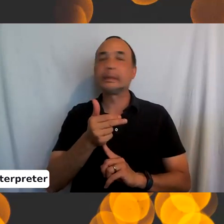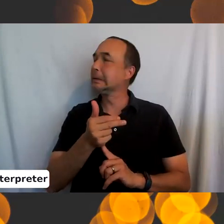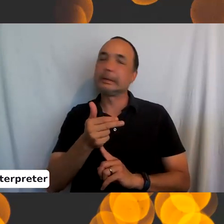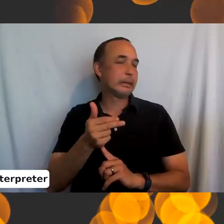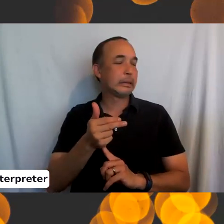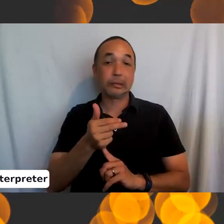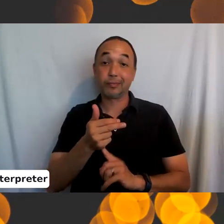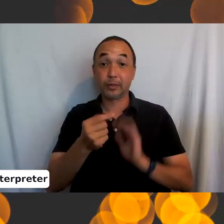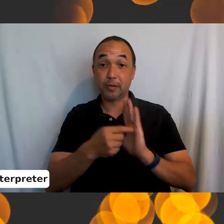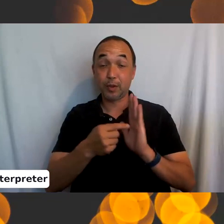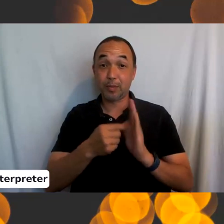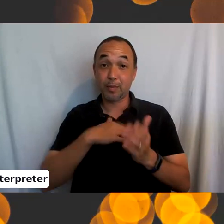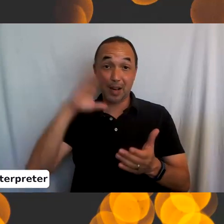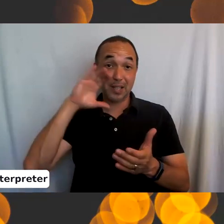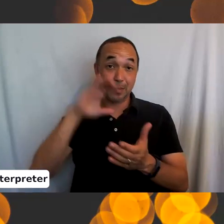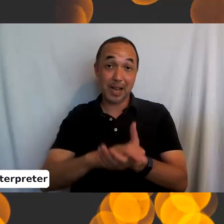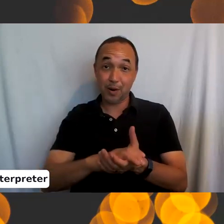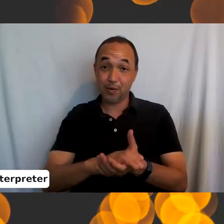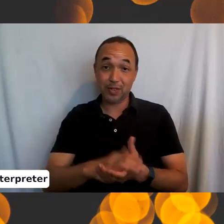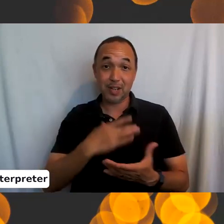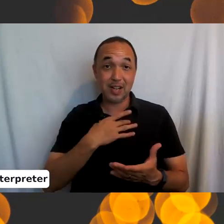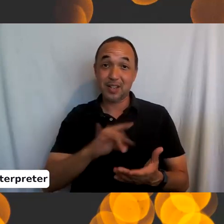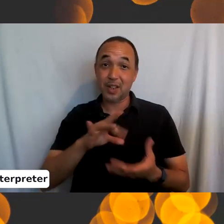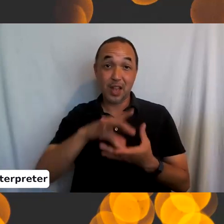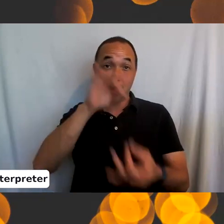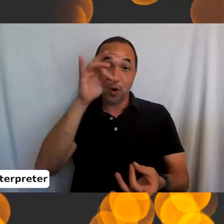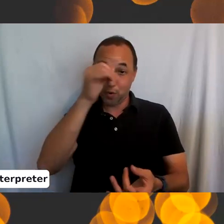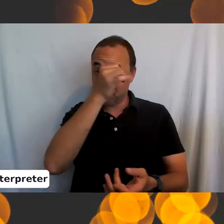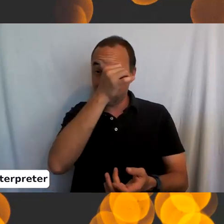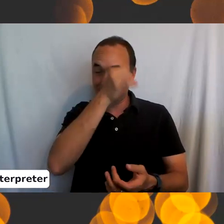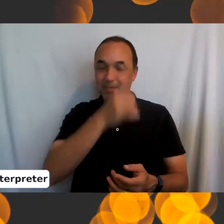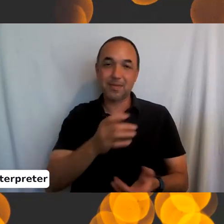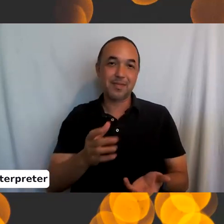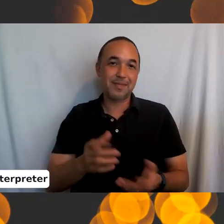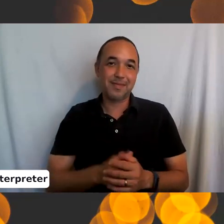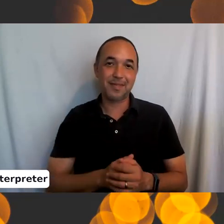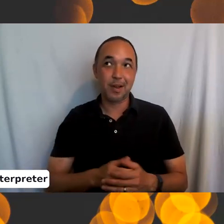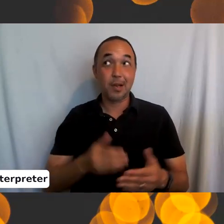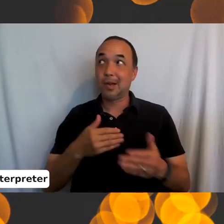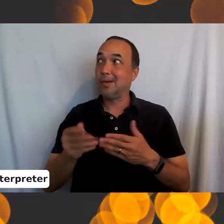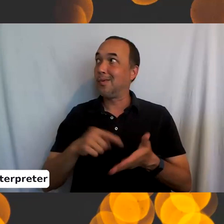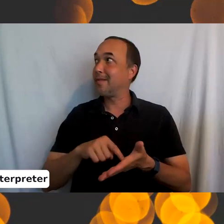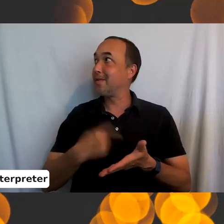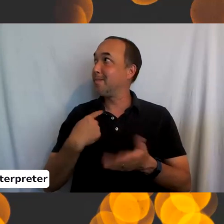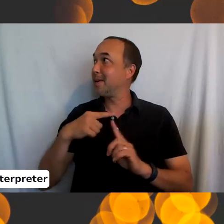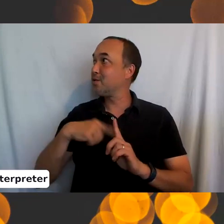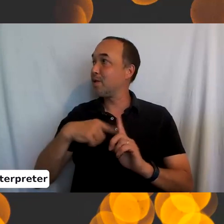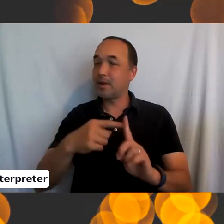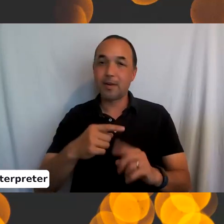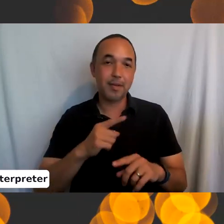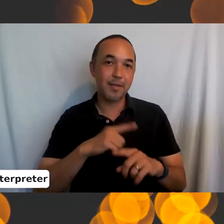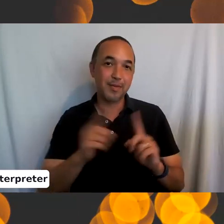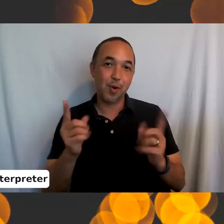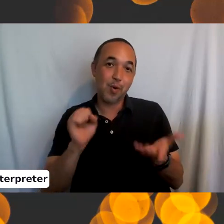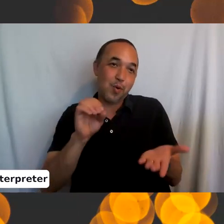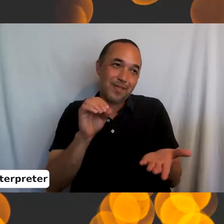my spouse hates ghosts. He's like, whatever pays the bills. So, you might not have people directly near